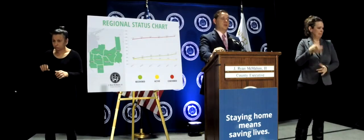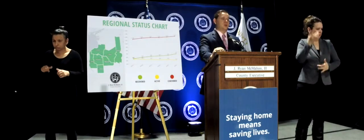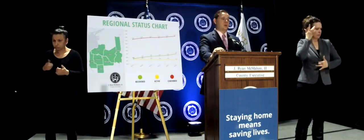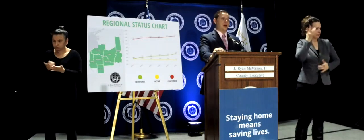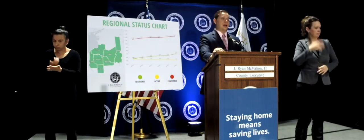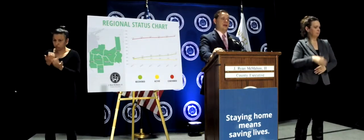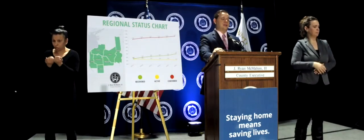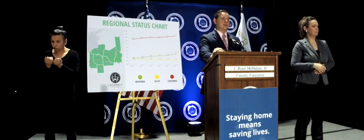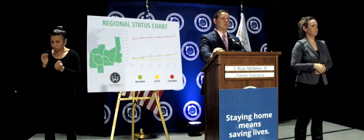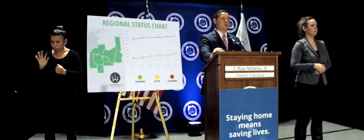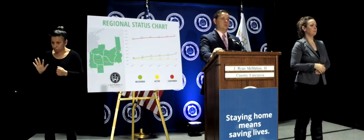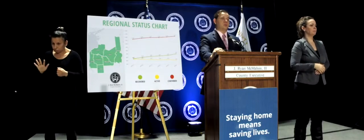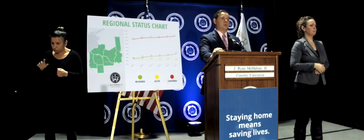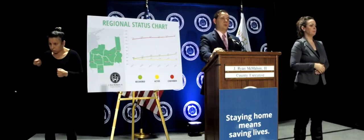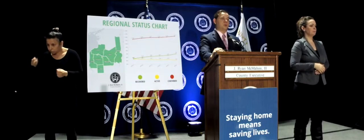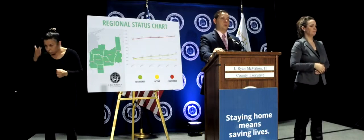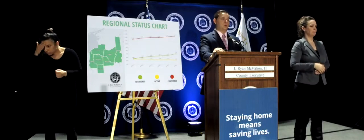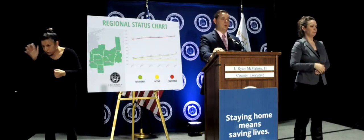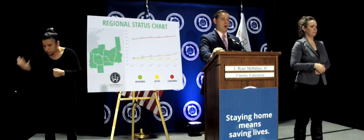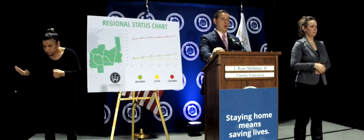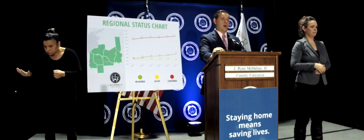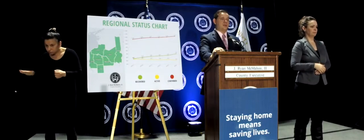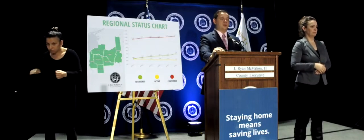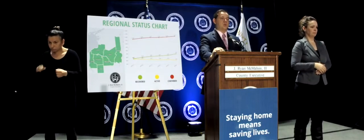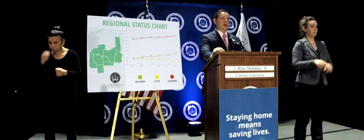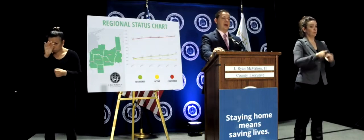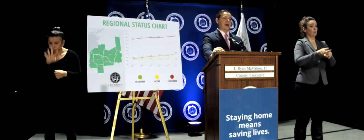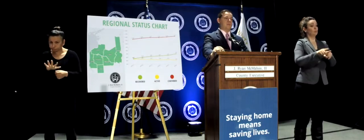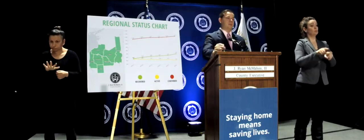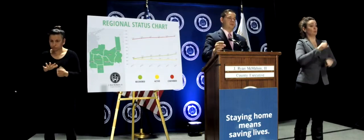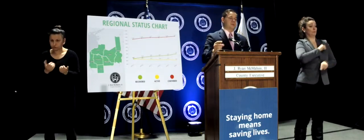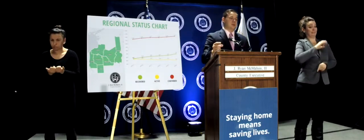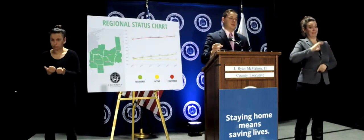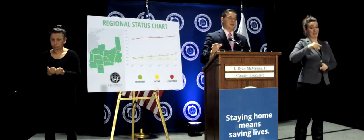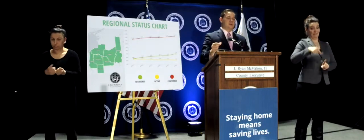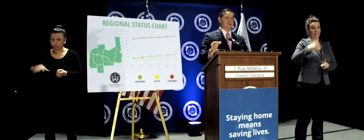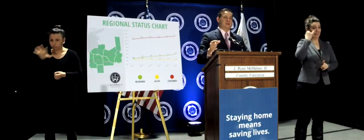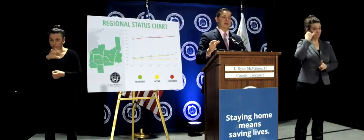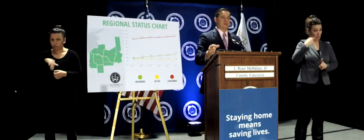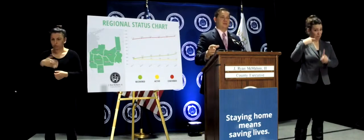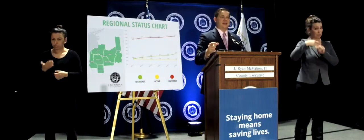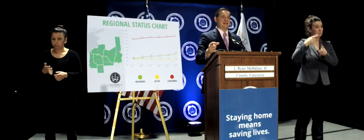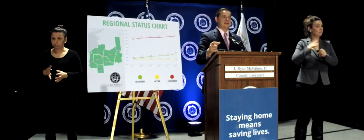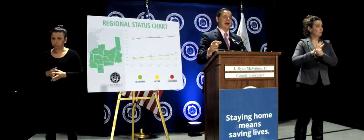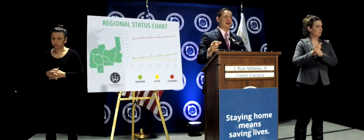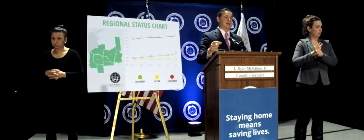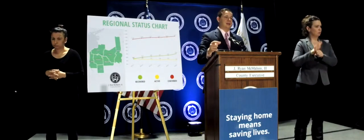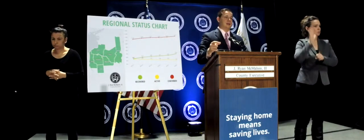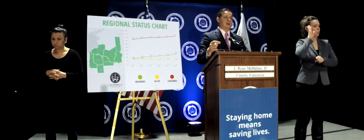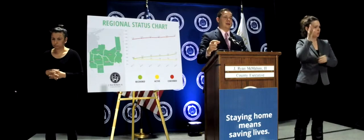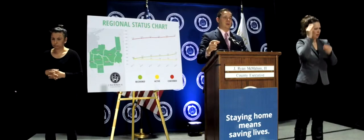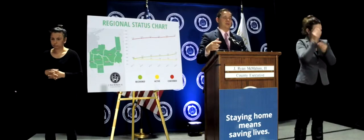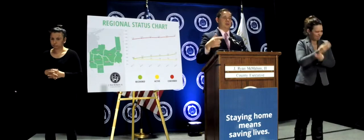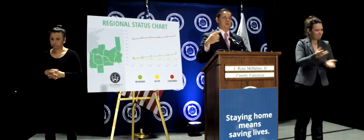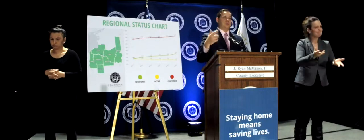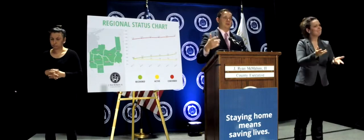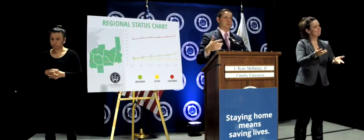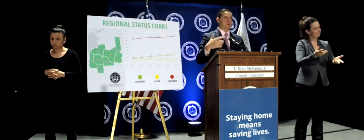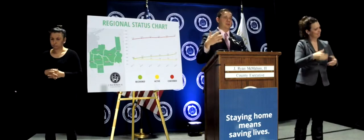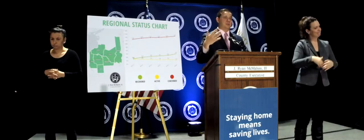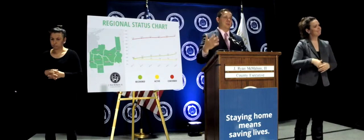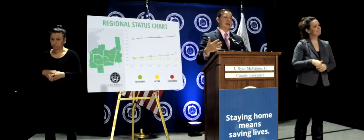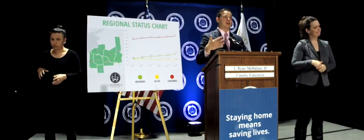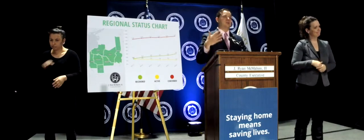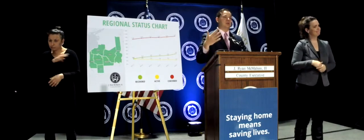know. So I think most people know. I think what happens is there's a level of anxiety with some of